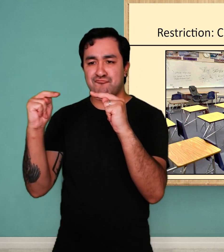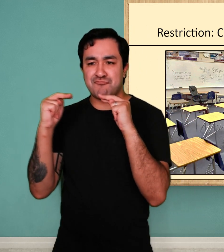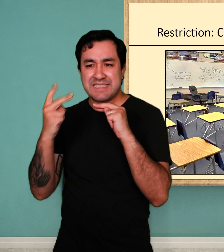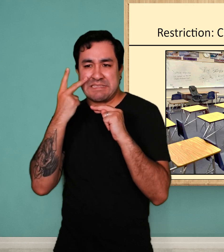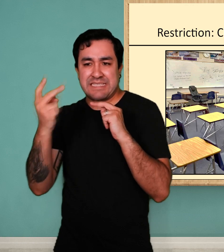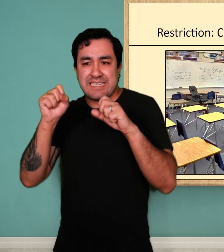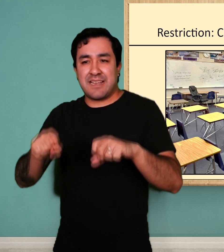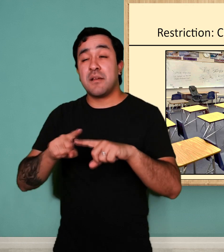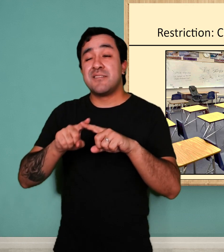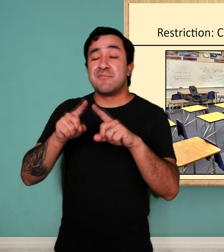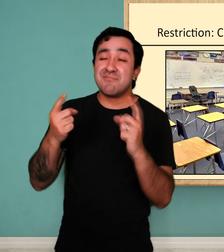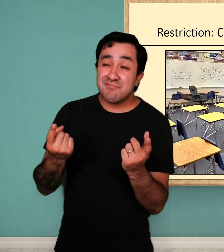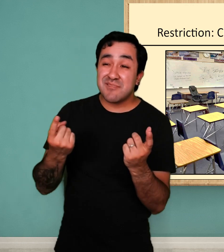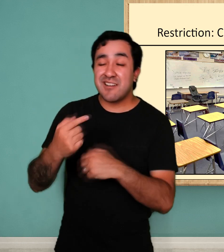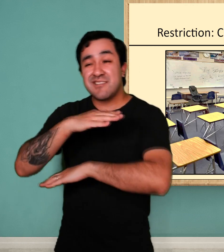desk-chair combo.